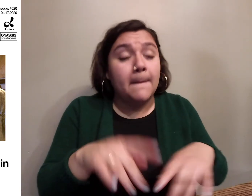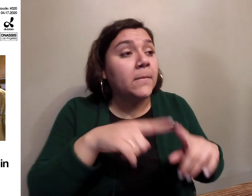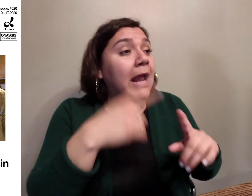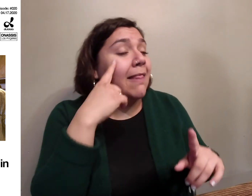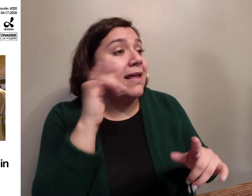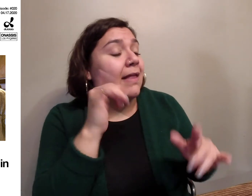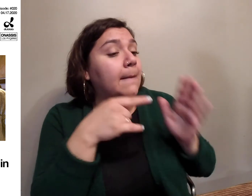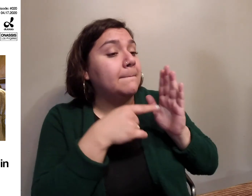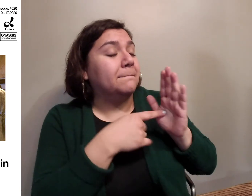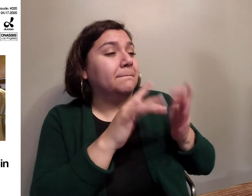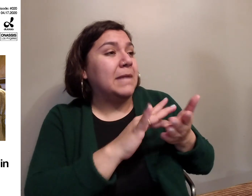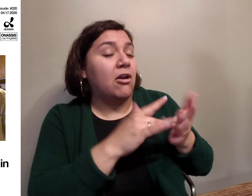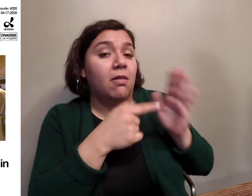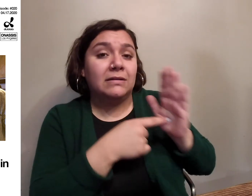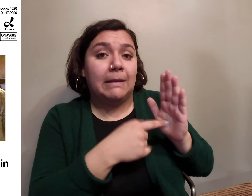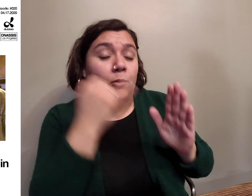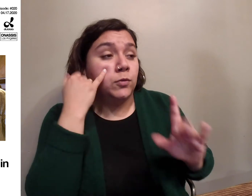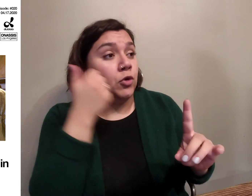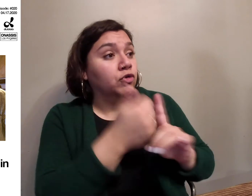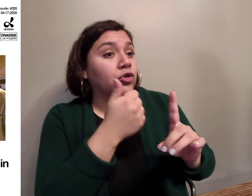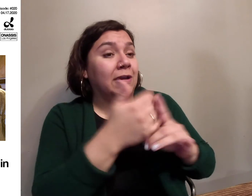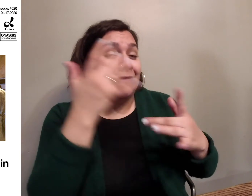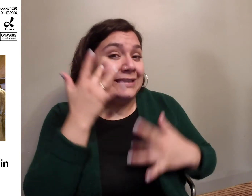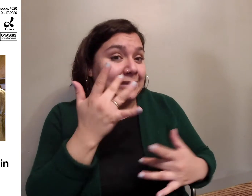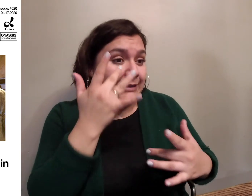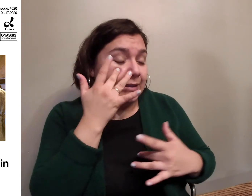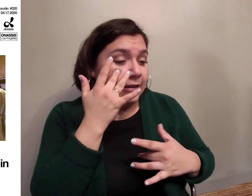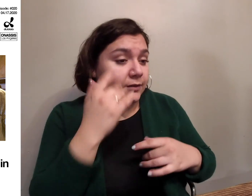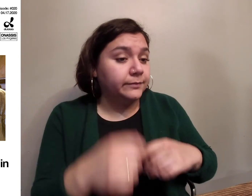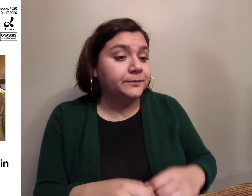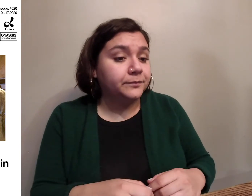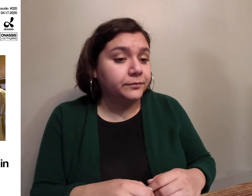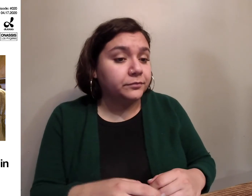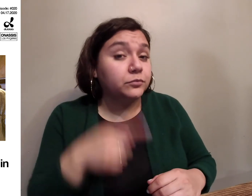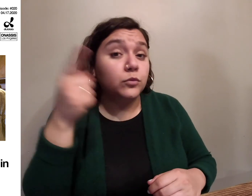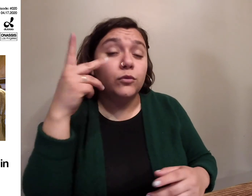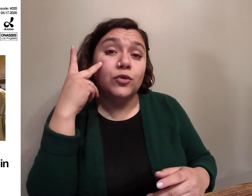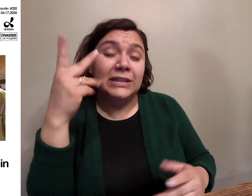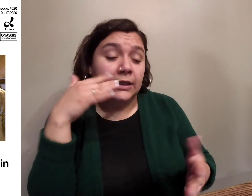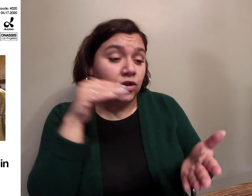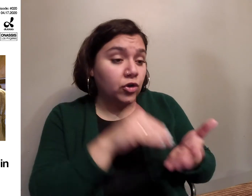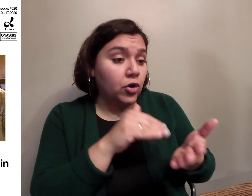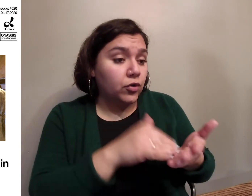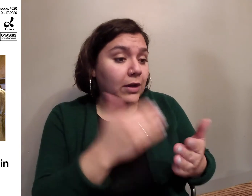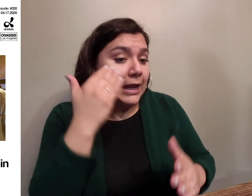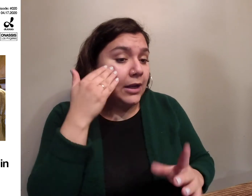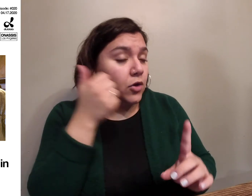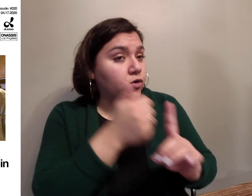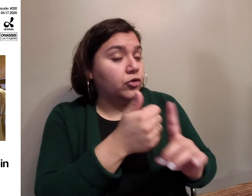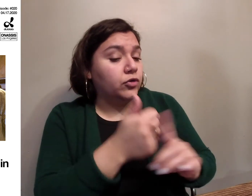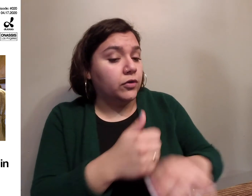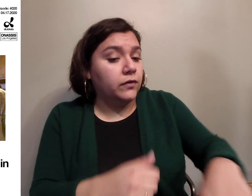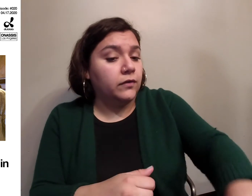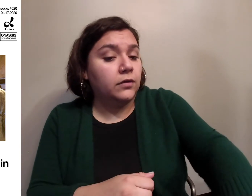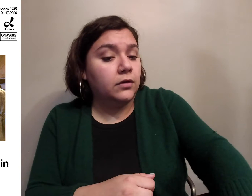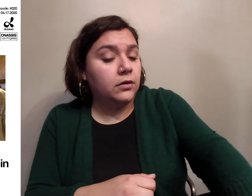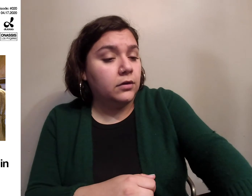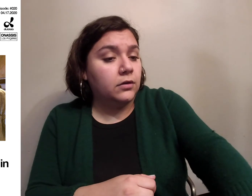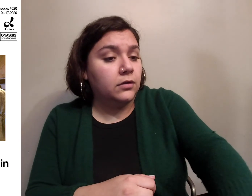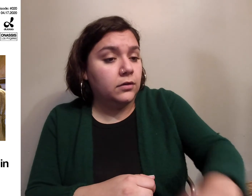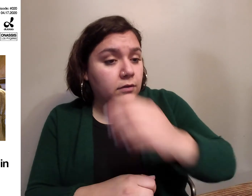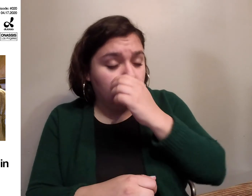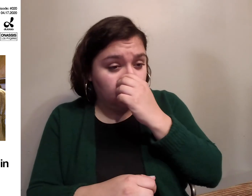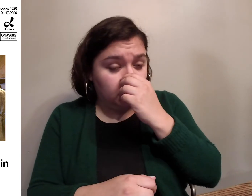sick, Minjin, and you go and see a doctor, and I know that you've struggled with illness that